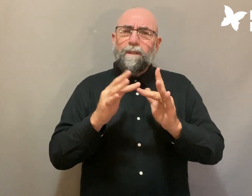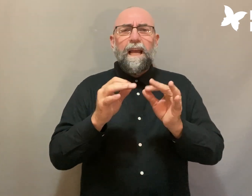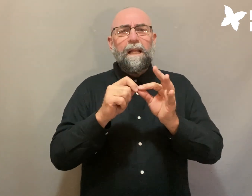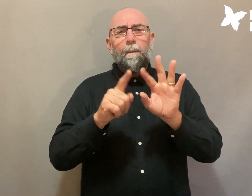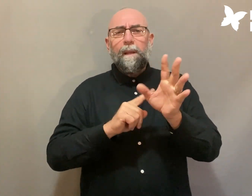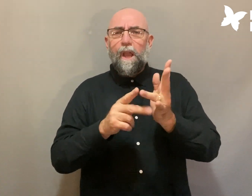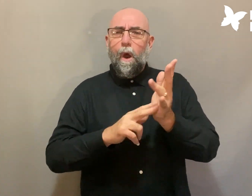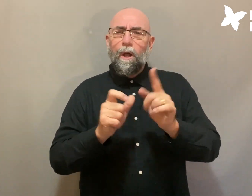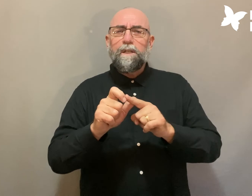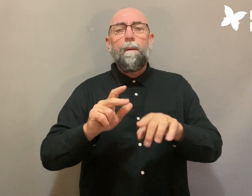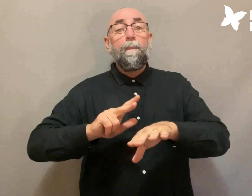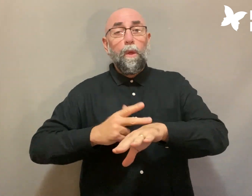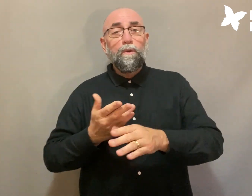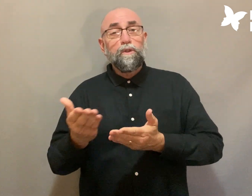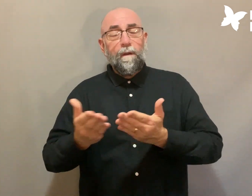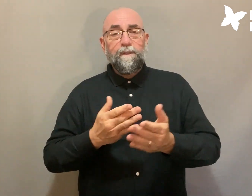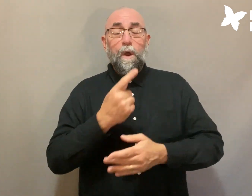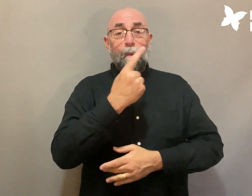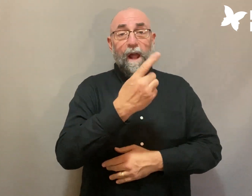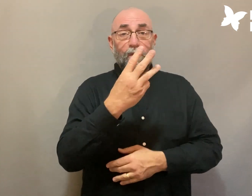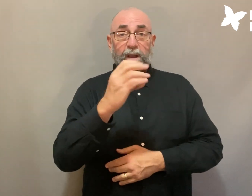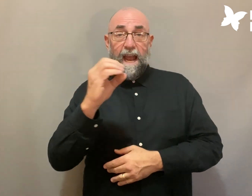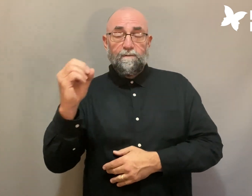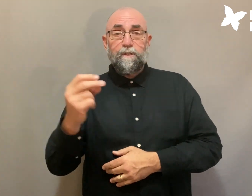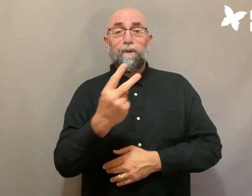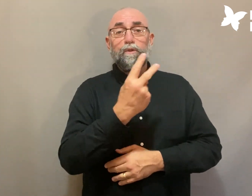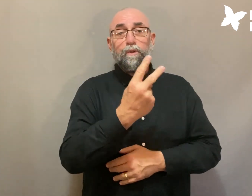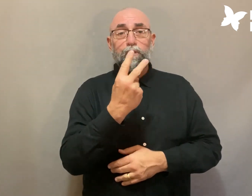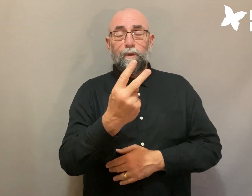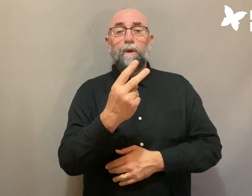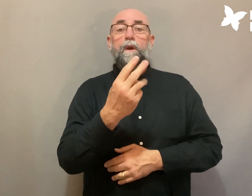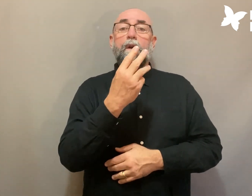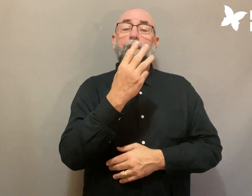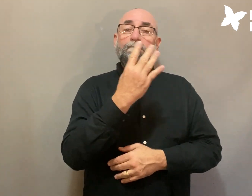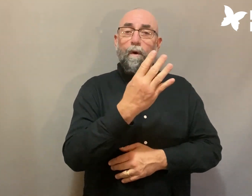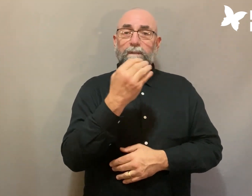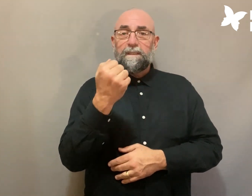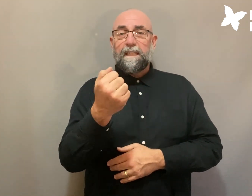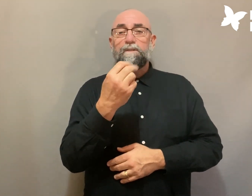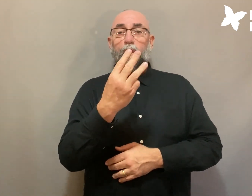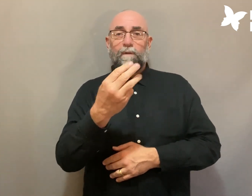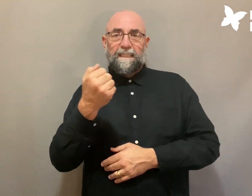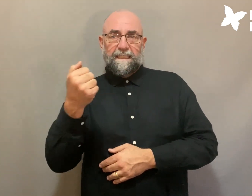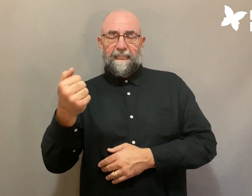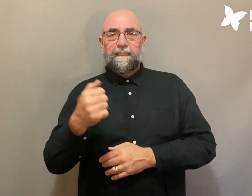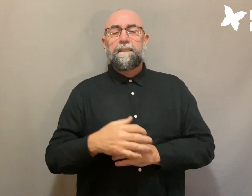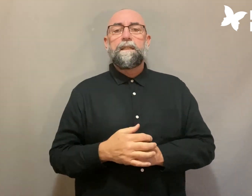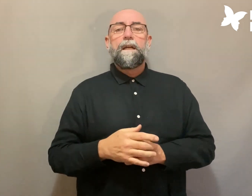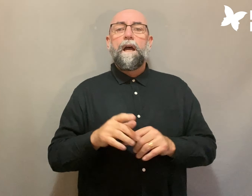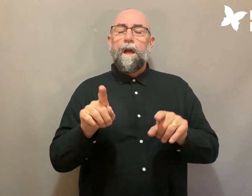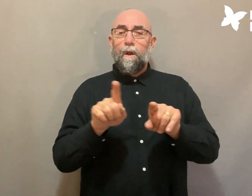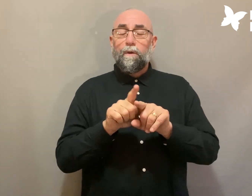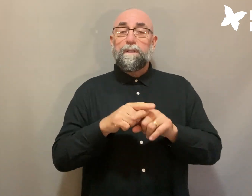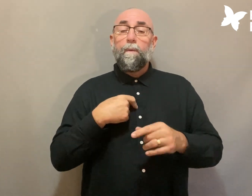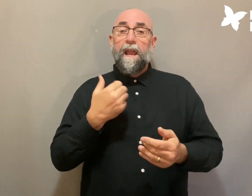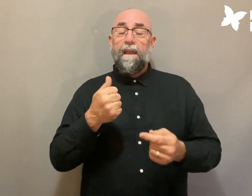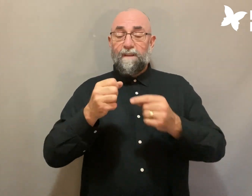on 1300 22 4636. We've also listed a number of resources in our show